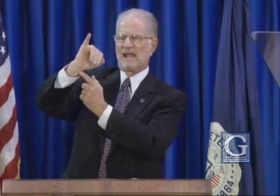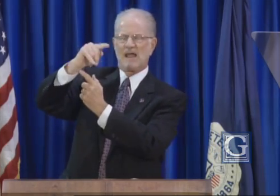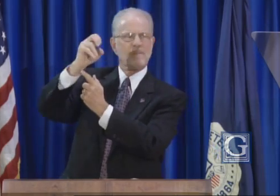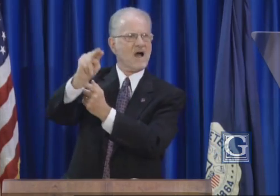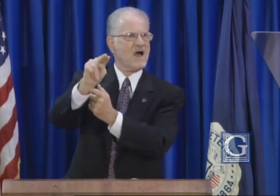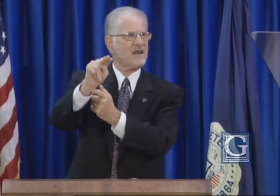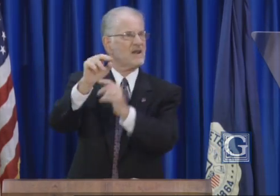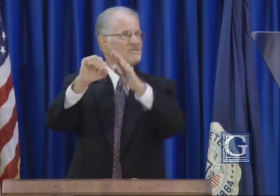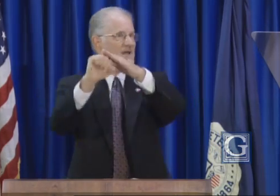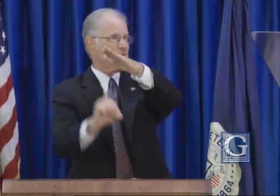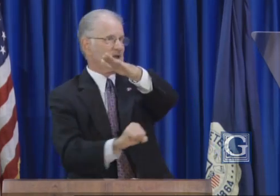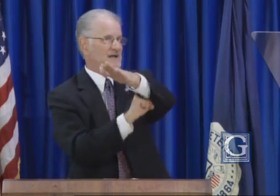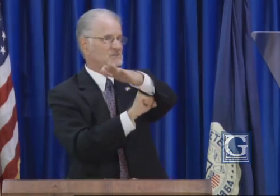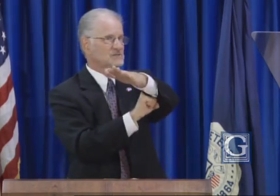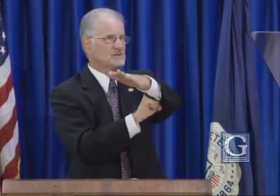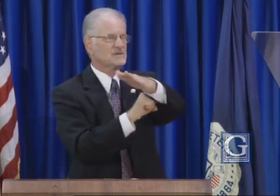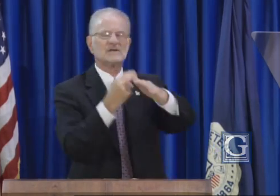Chairman of the Nippon Foundation.